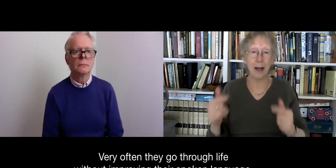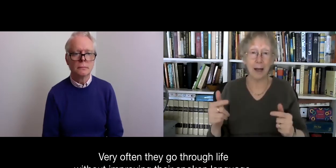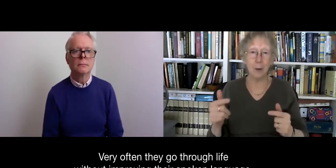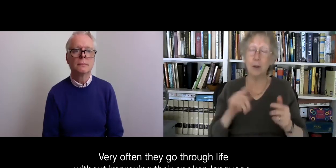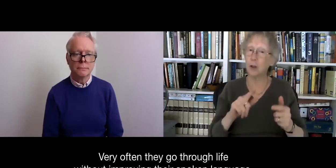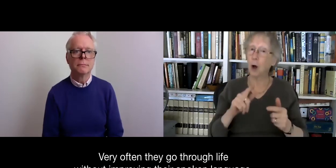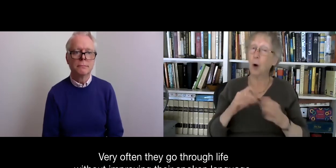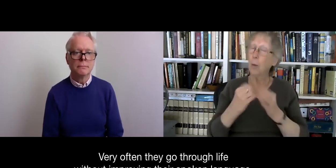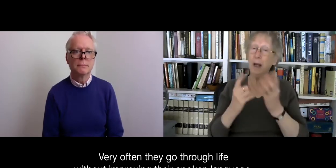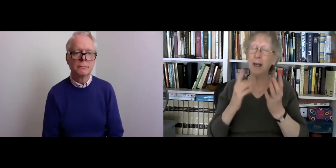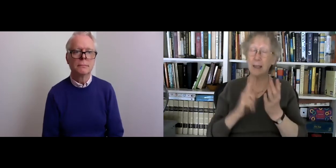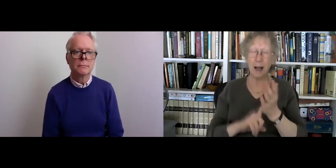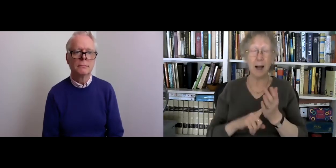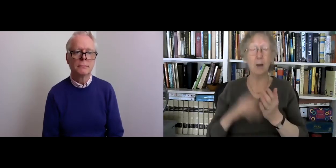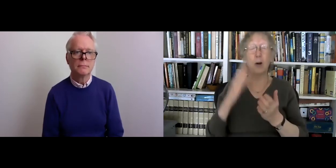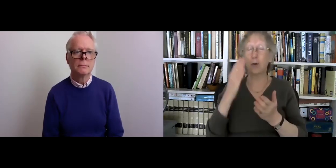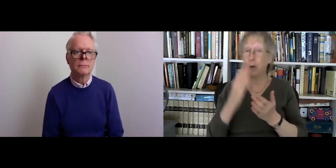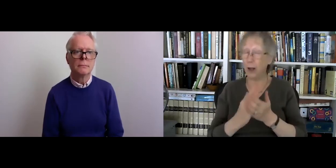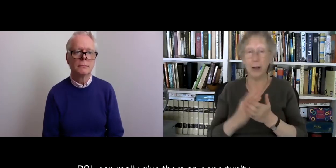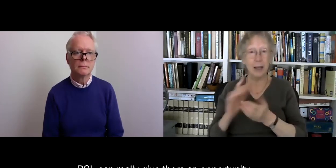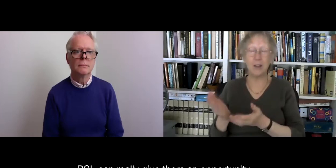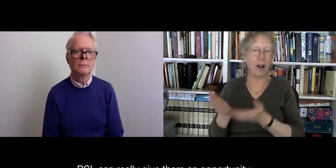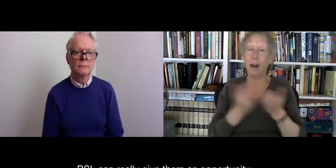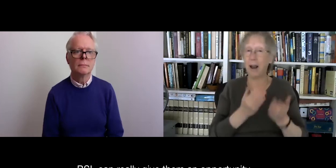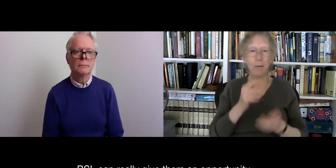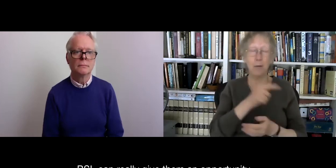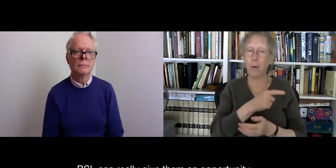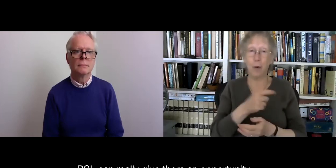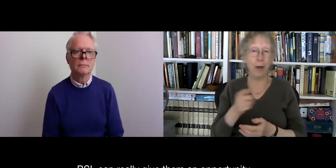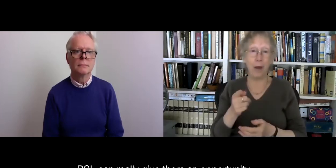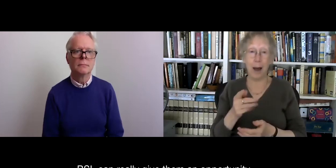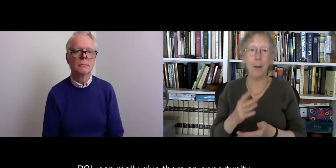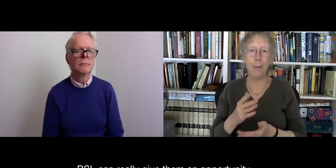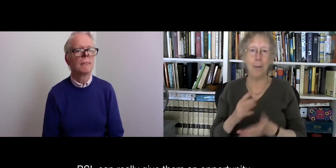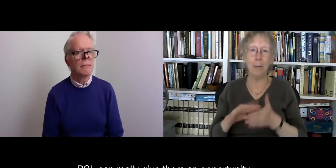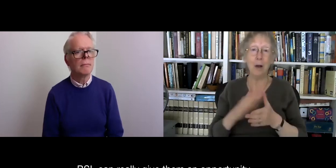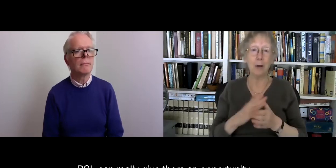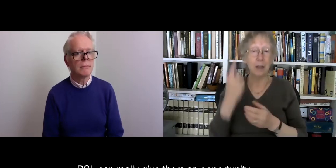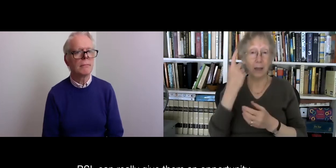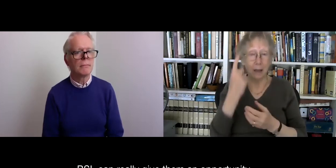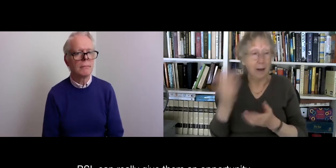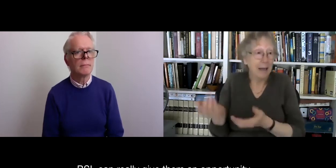their spoken language. And so BSL can really give